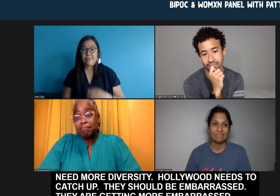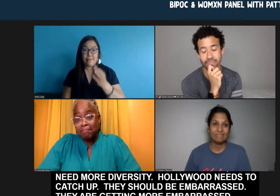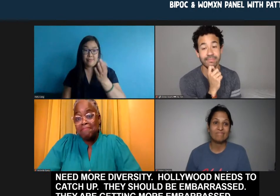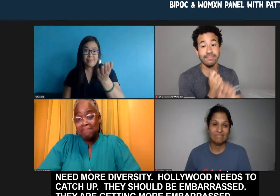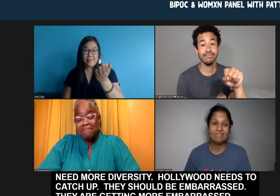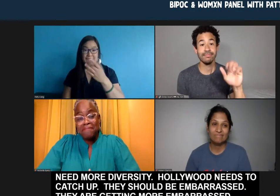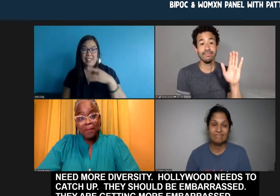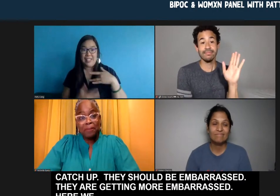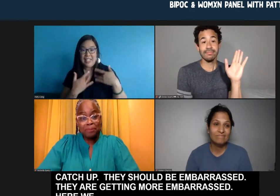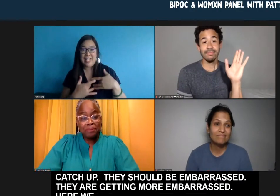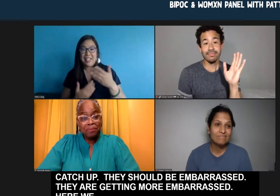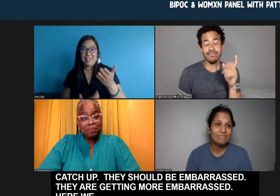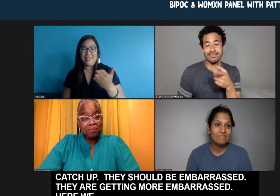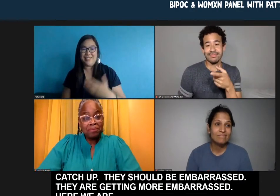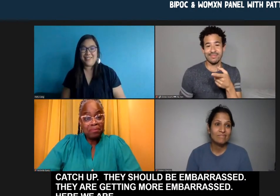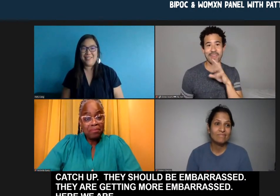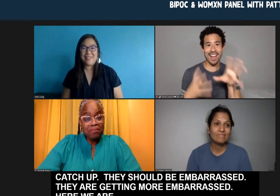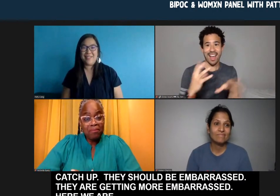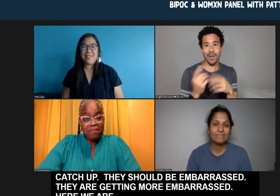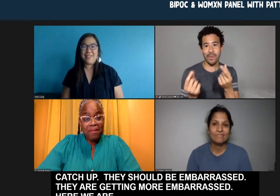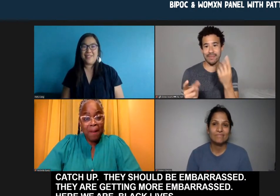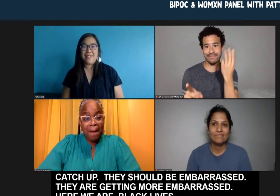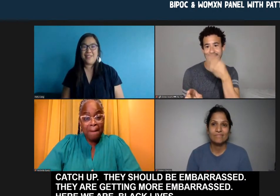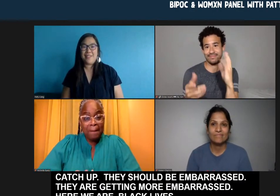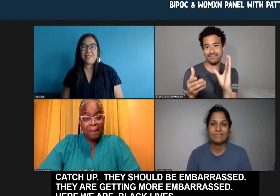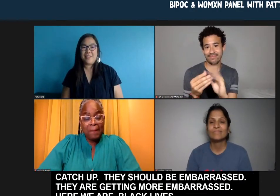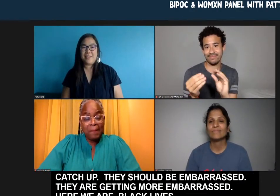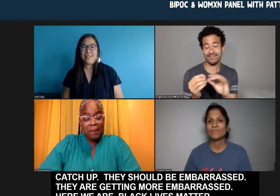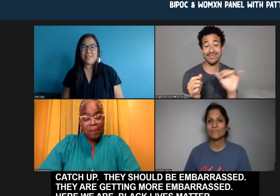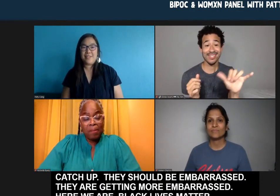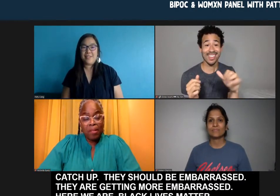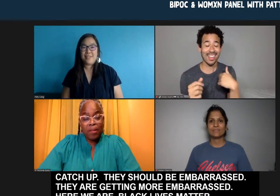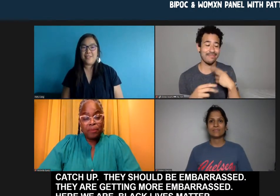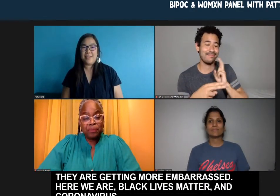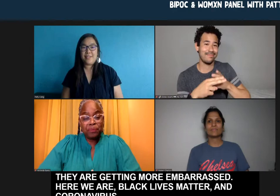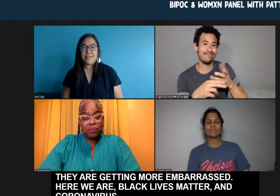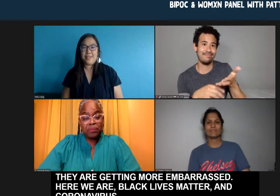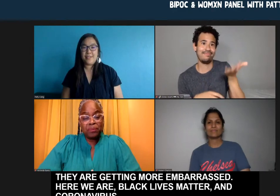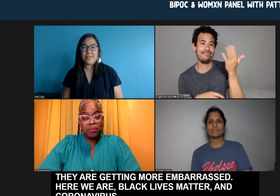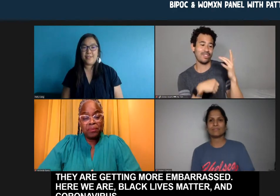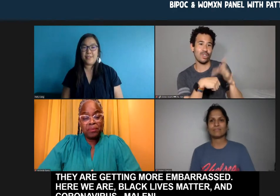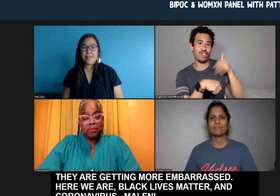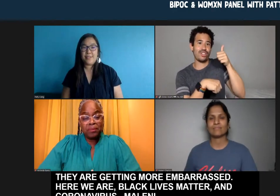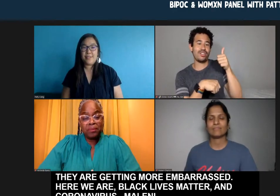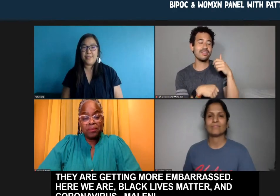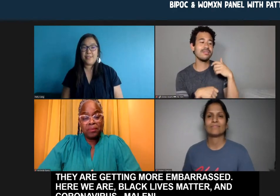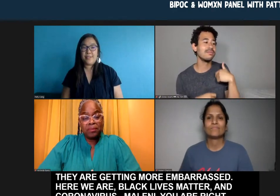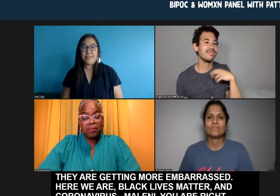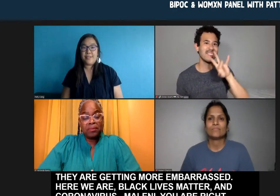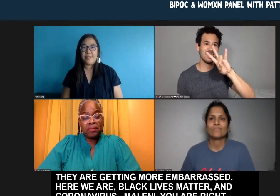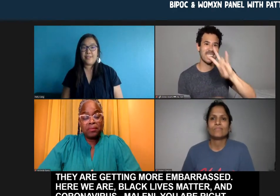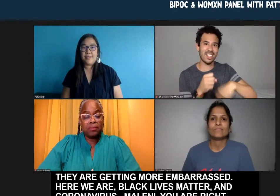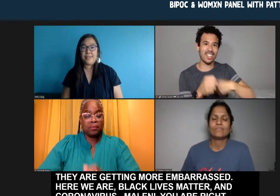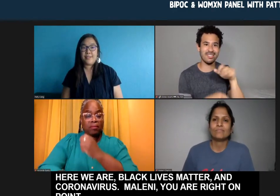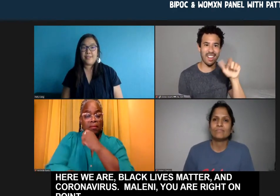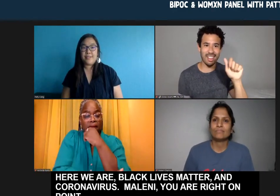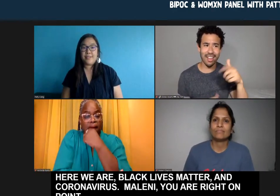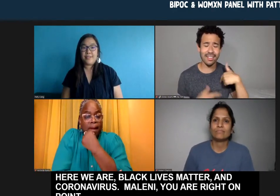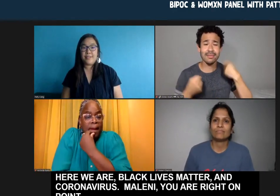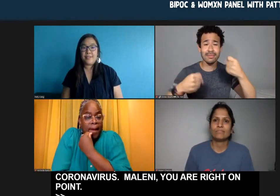it's Melania, you are right on point. And then Dickie, would you like to say something? To say, yes, I want to add earlier, it was like,